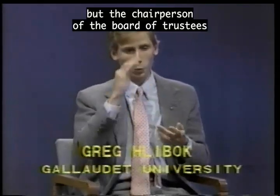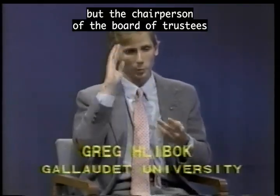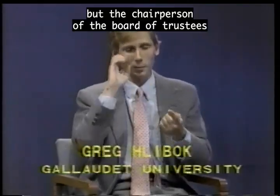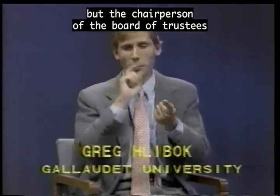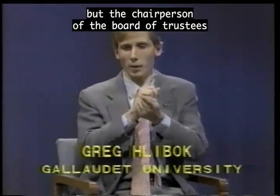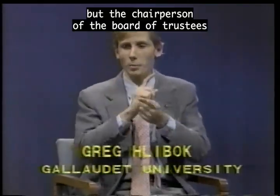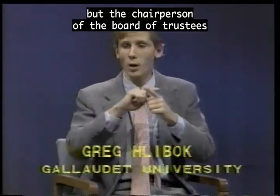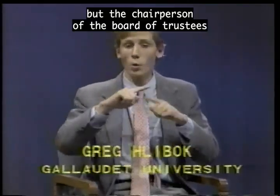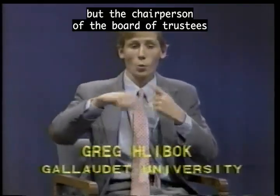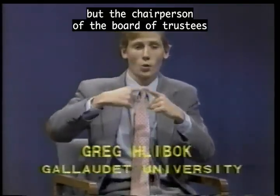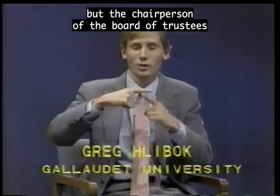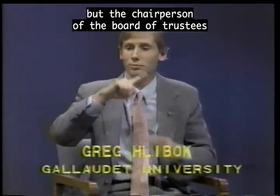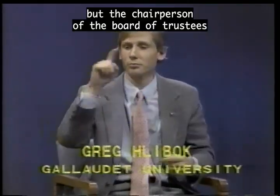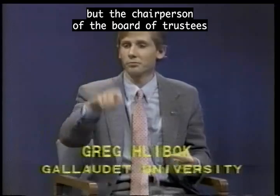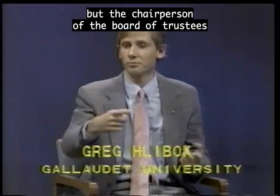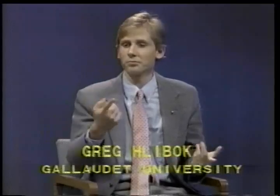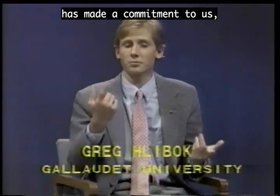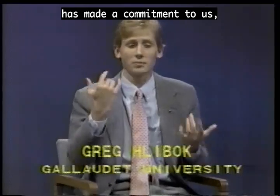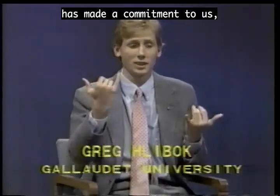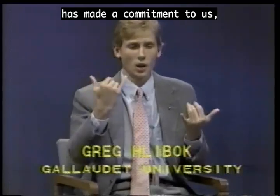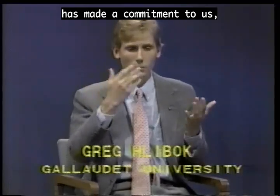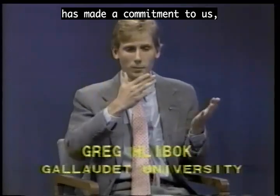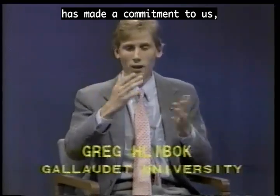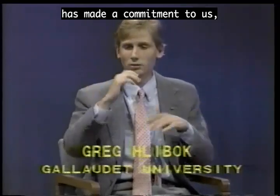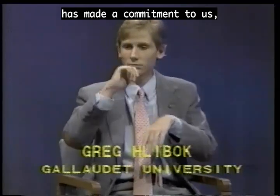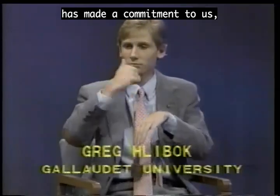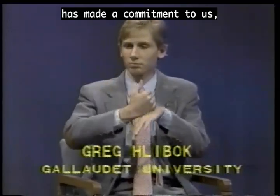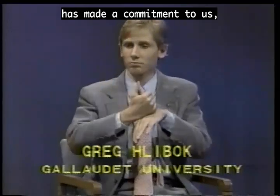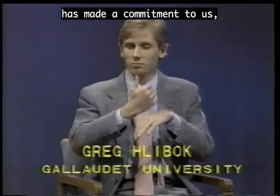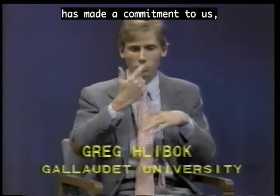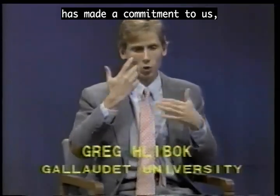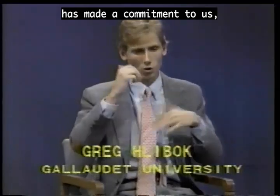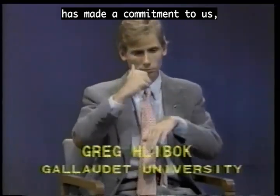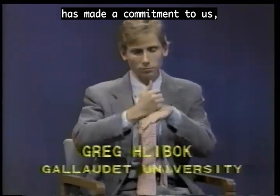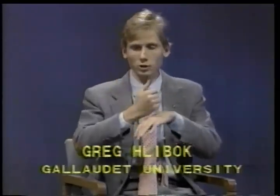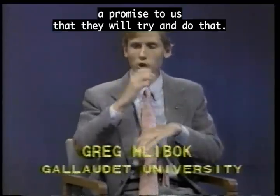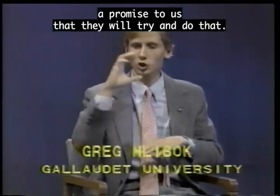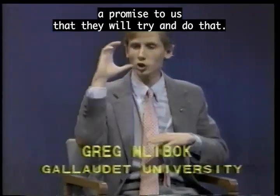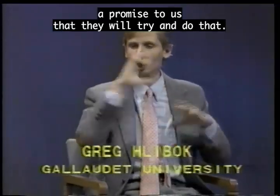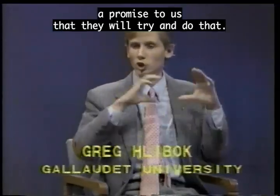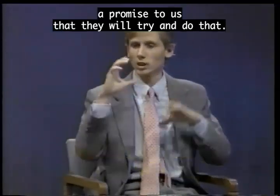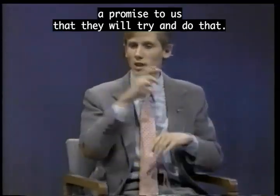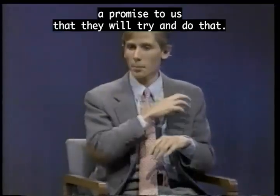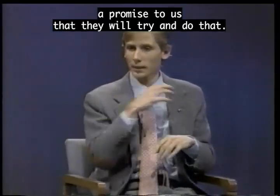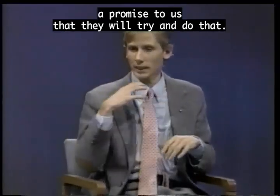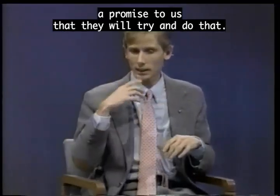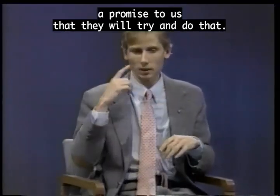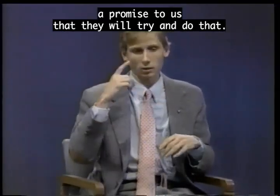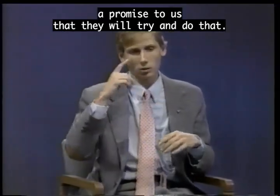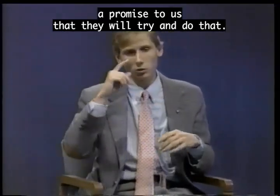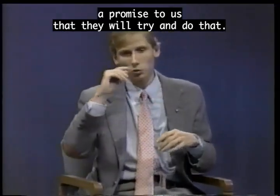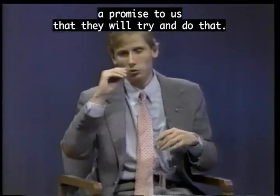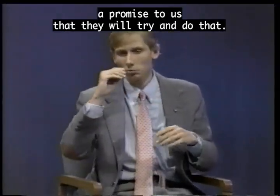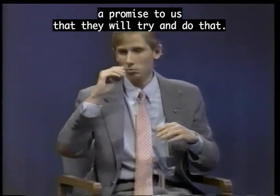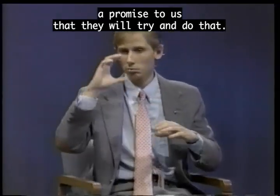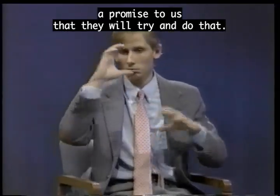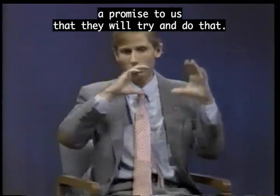has made a commitment to us, a promise to us that they will try and do that. They have set up a search committee